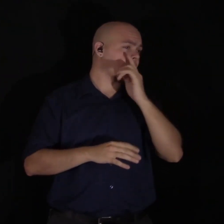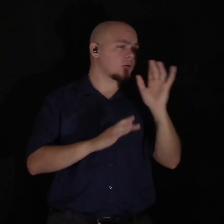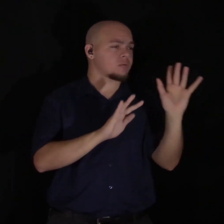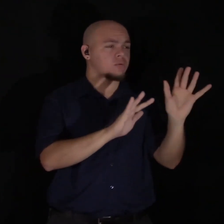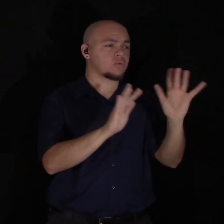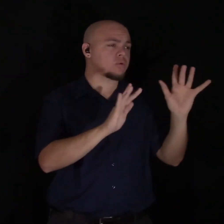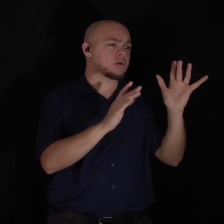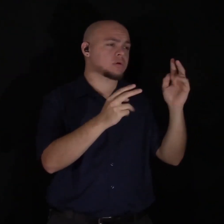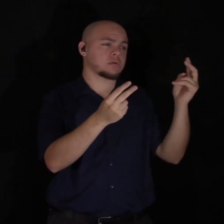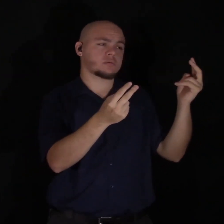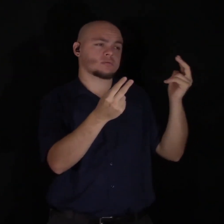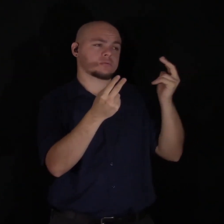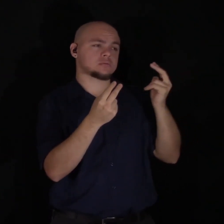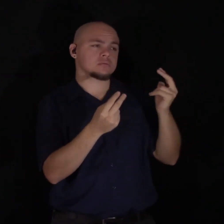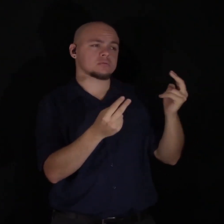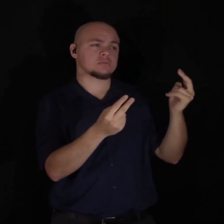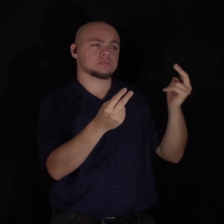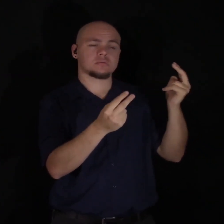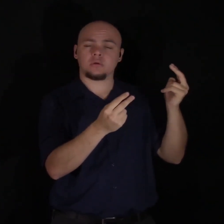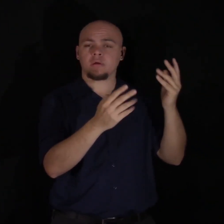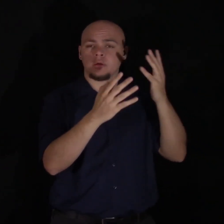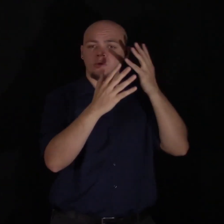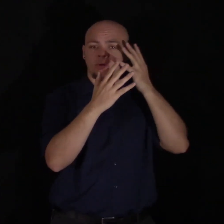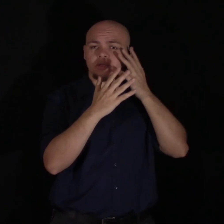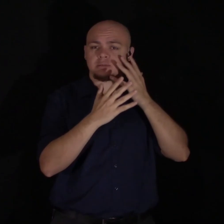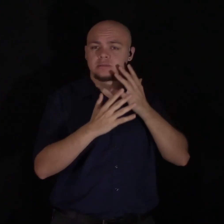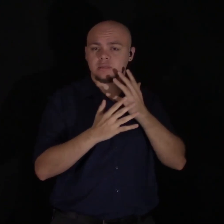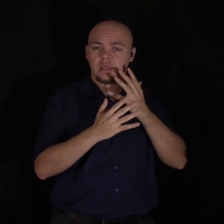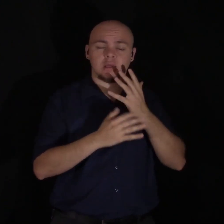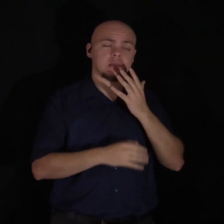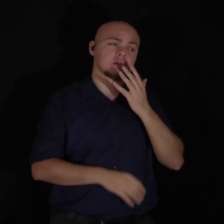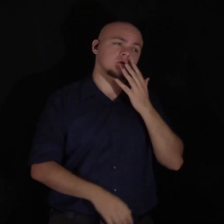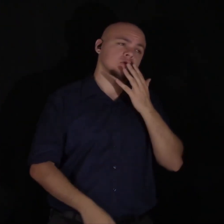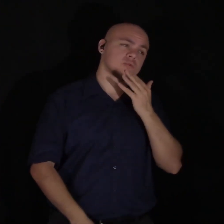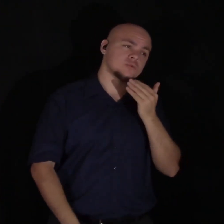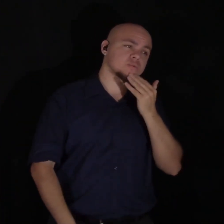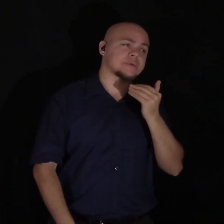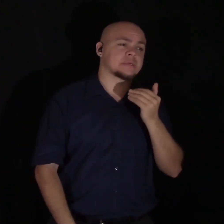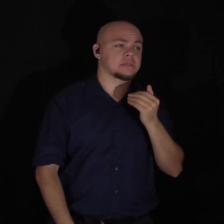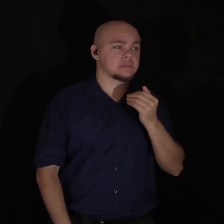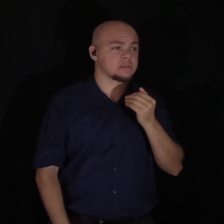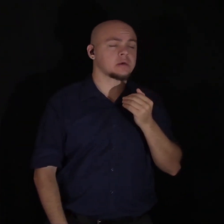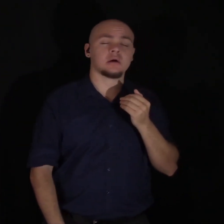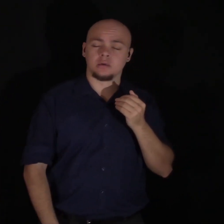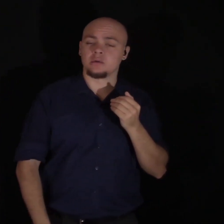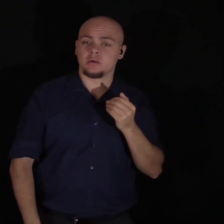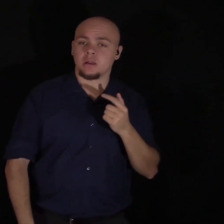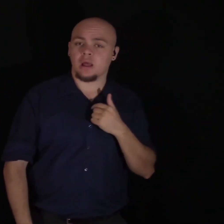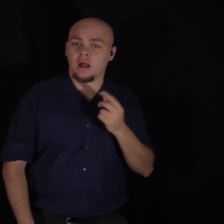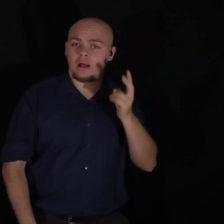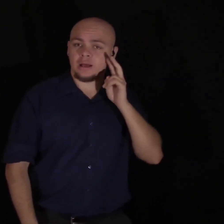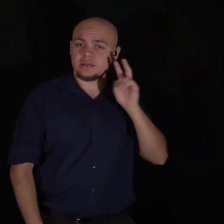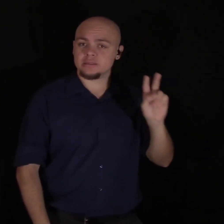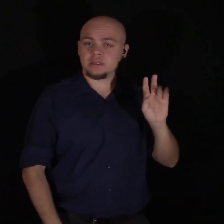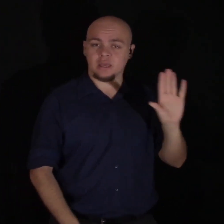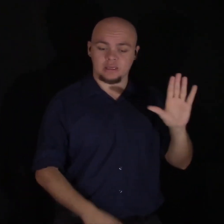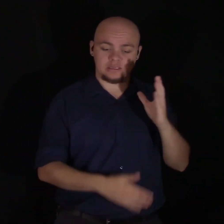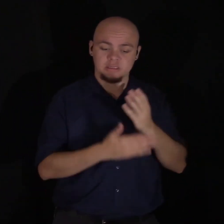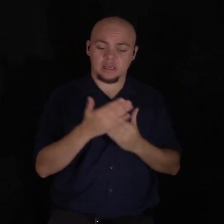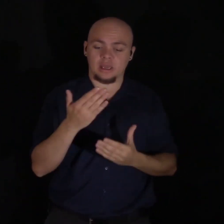me with all their melancholy sweetness. I see his thin hand raised in